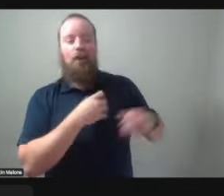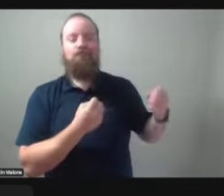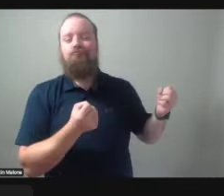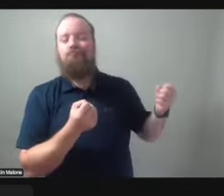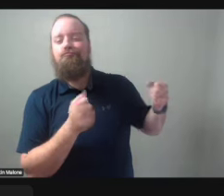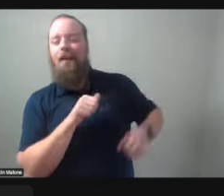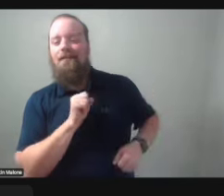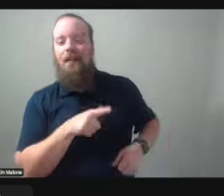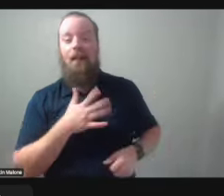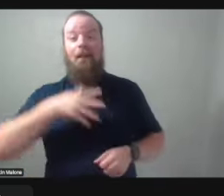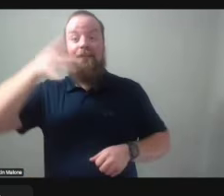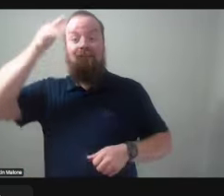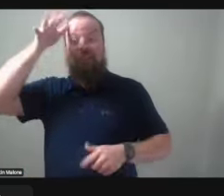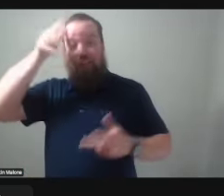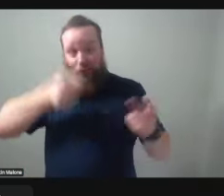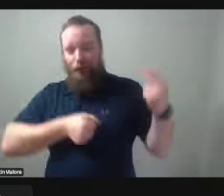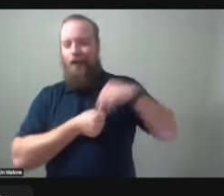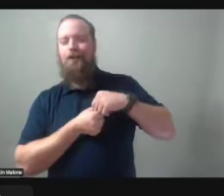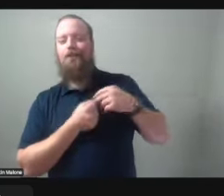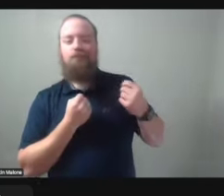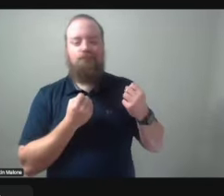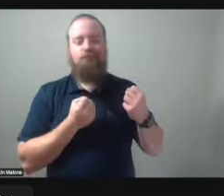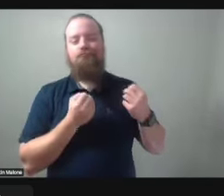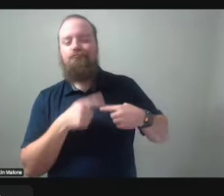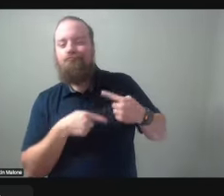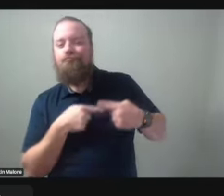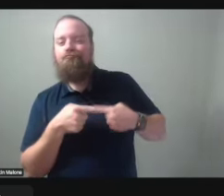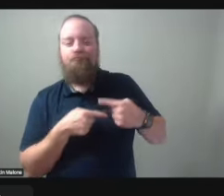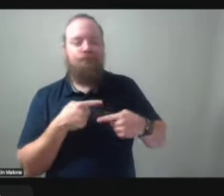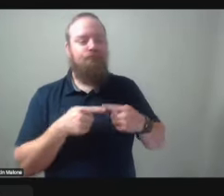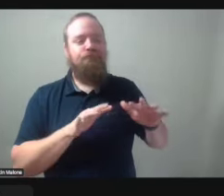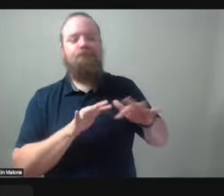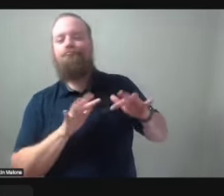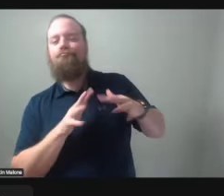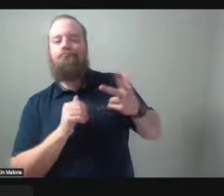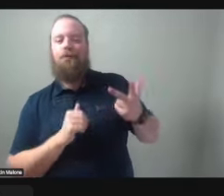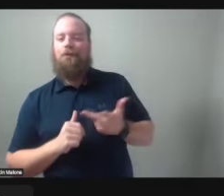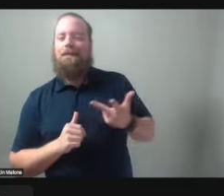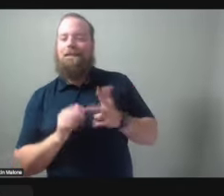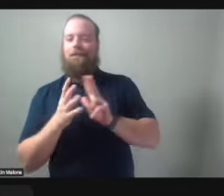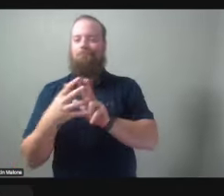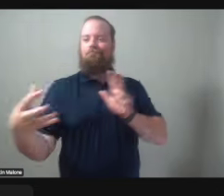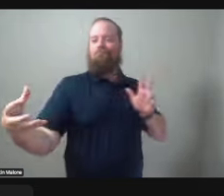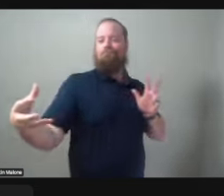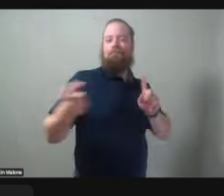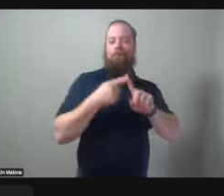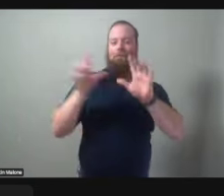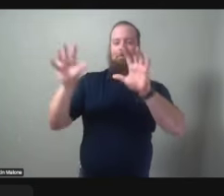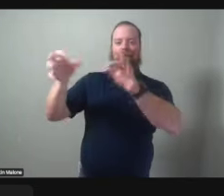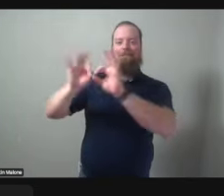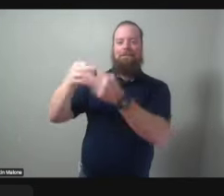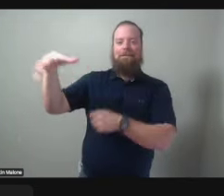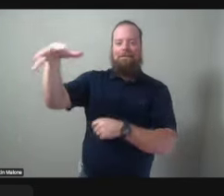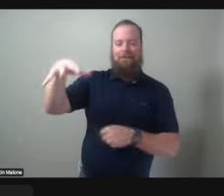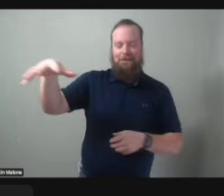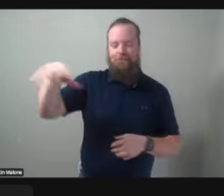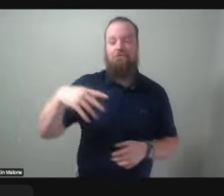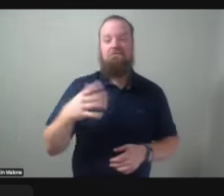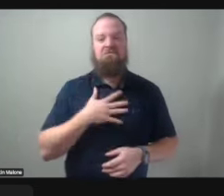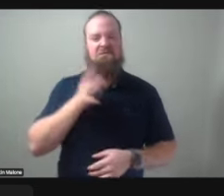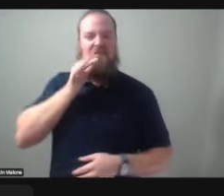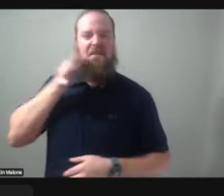spoken English, and I feel extremely isolated. My brother and I will sign to each other, and my father will join in, but the three